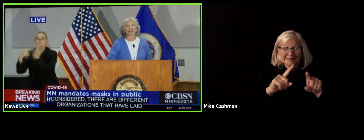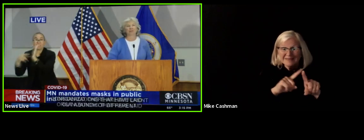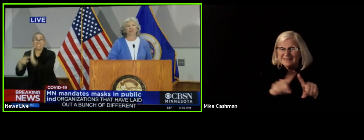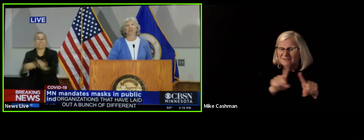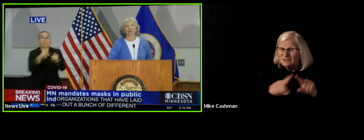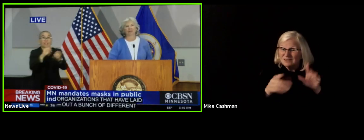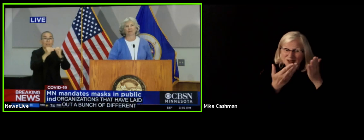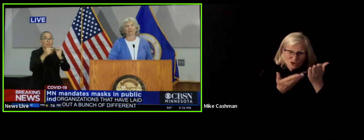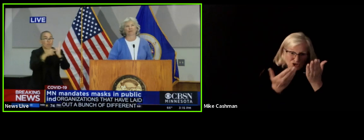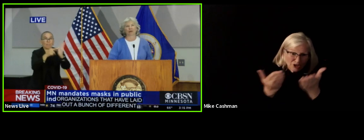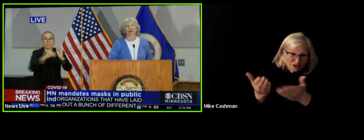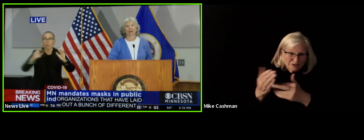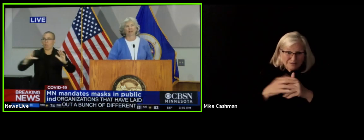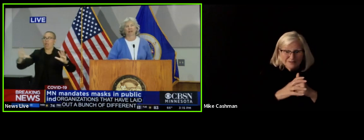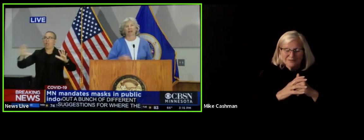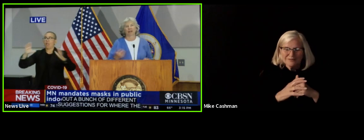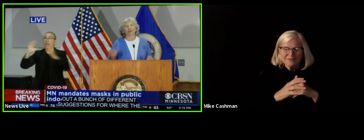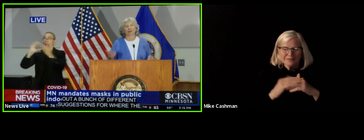need to be in order for